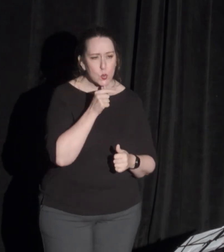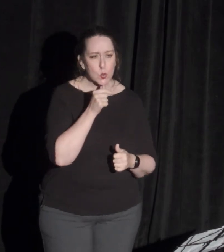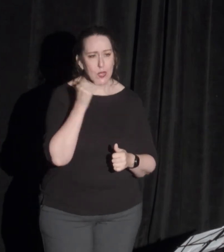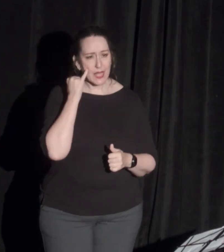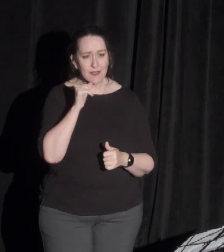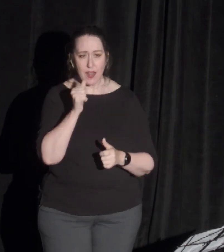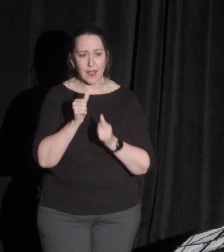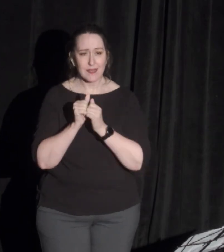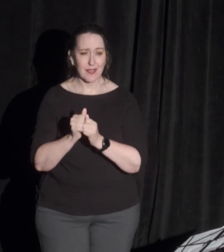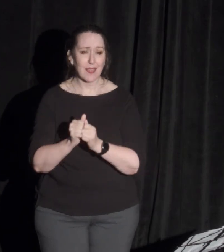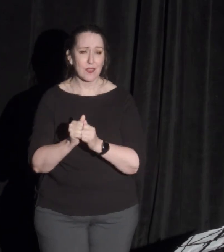together, then how?